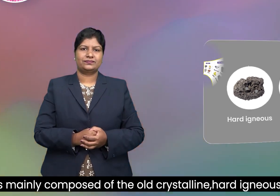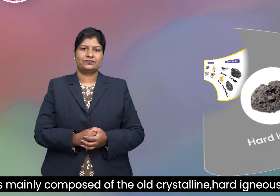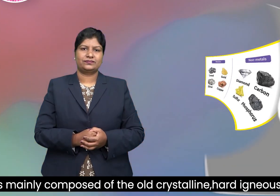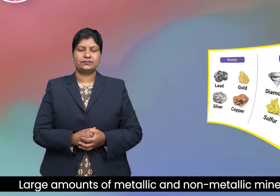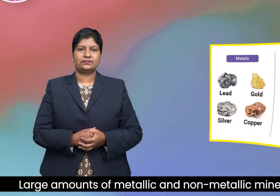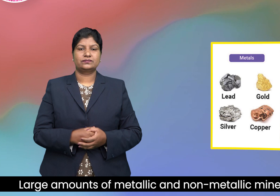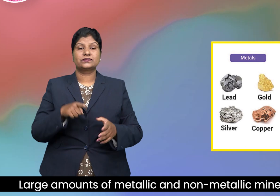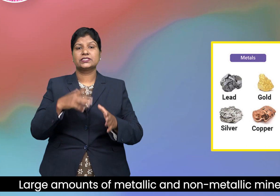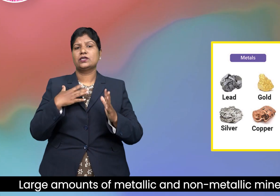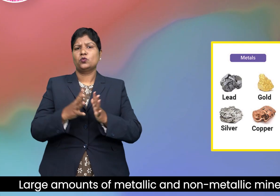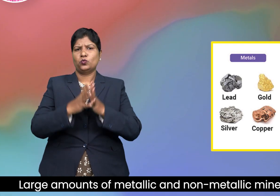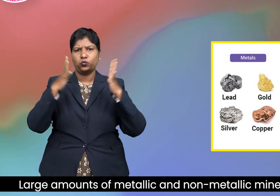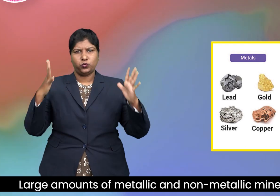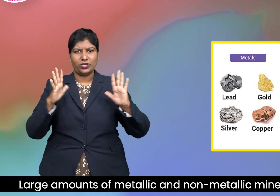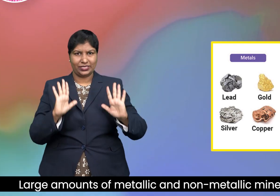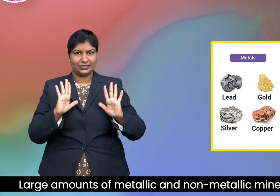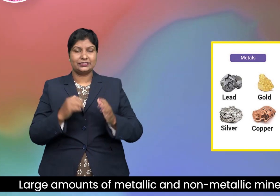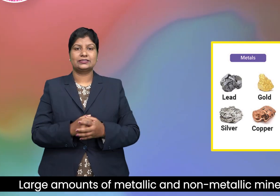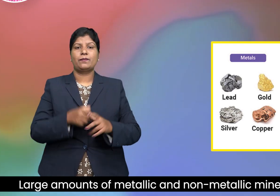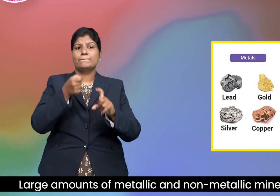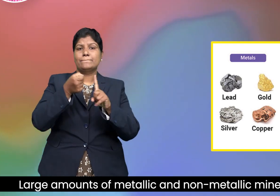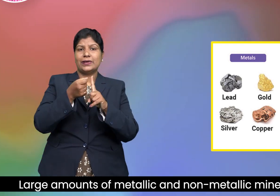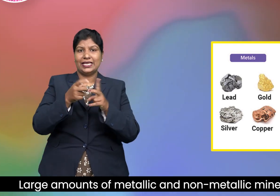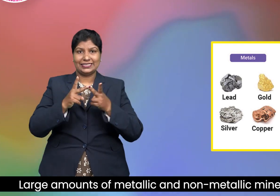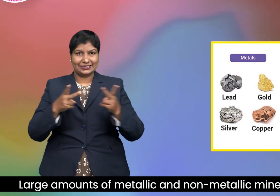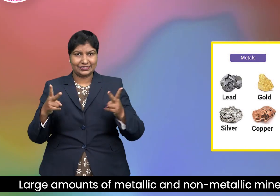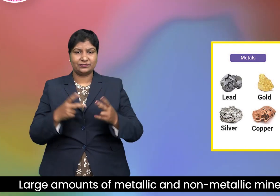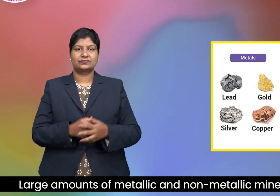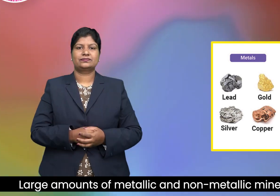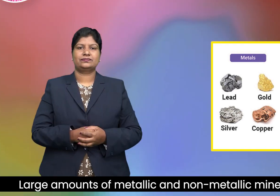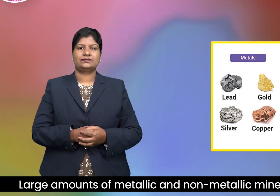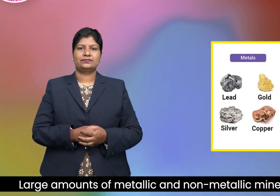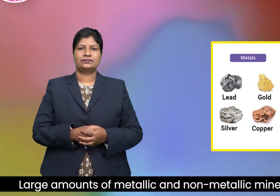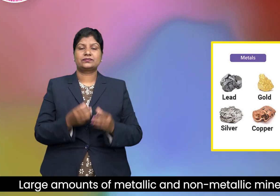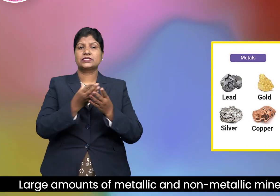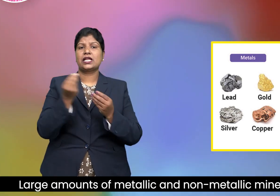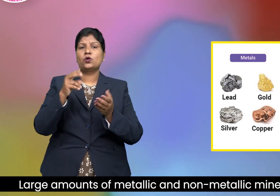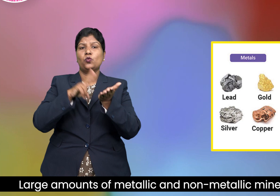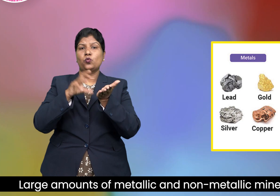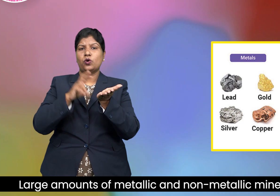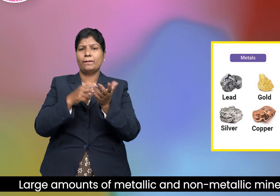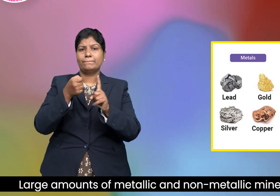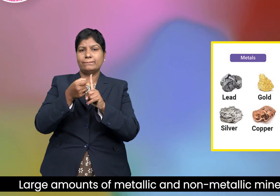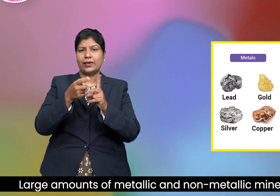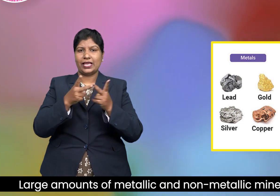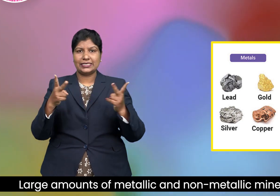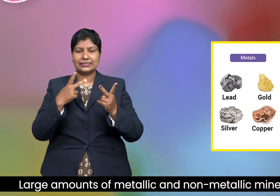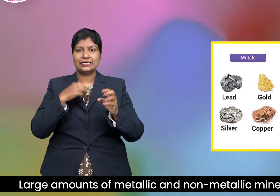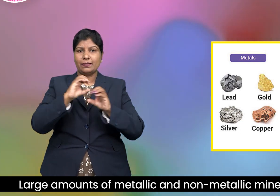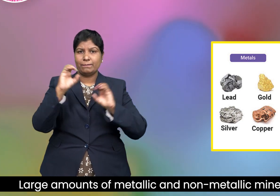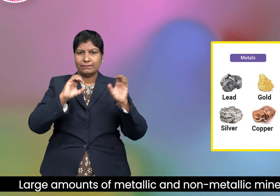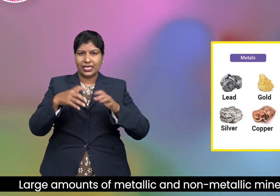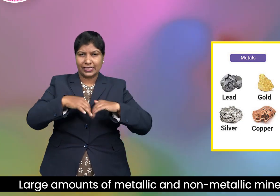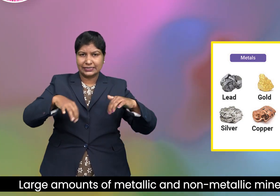large amounts of metallic and non-metallic mineral resources